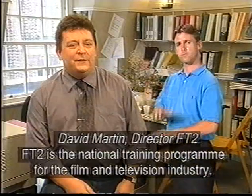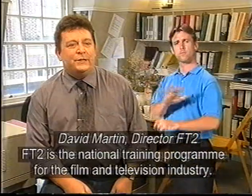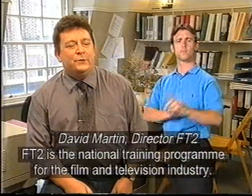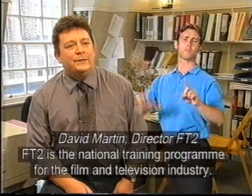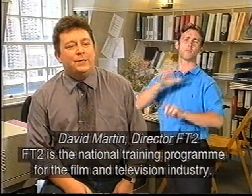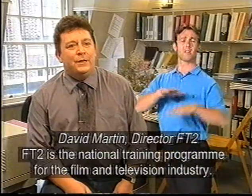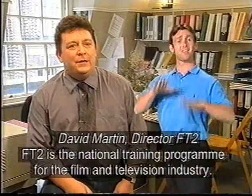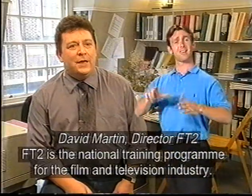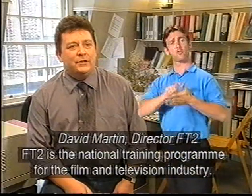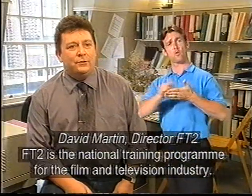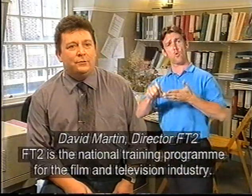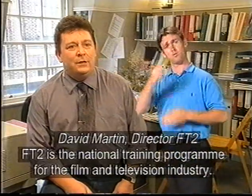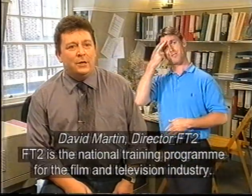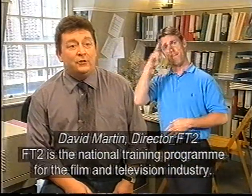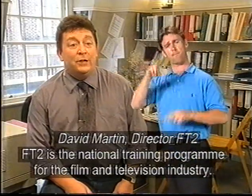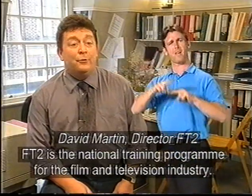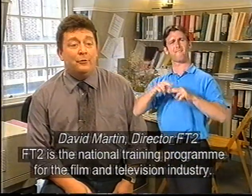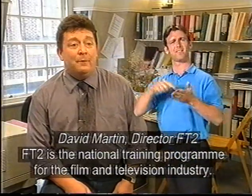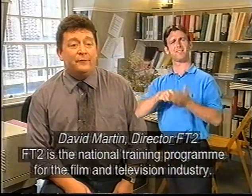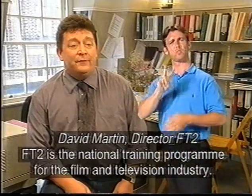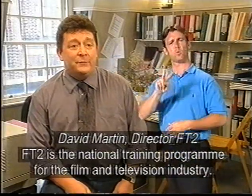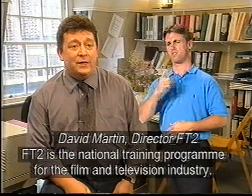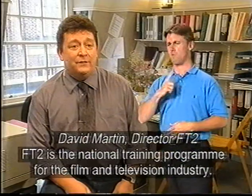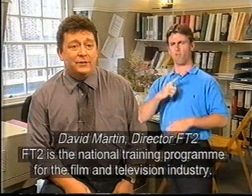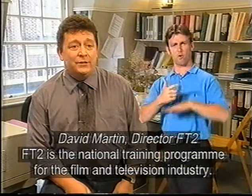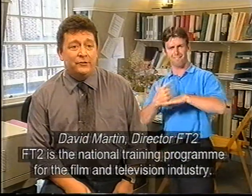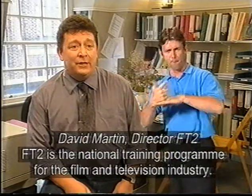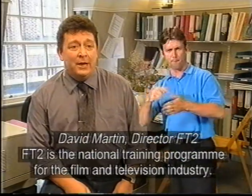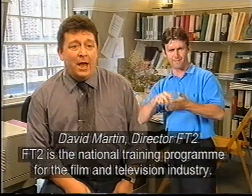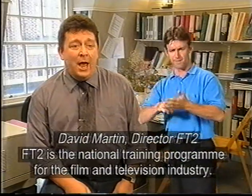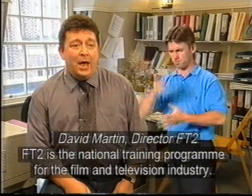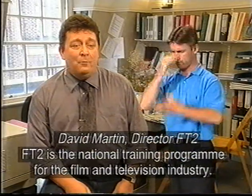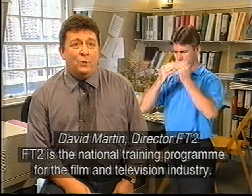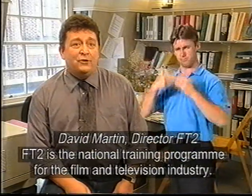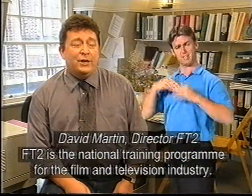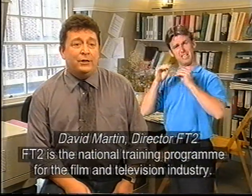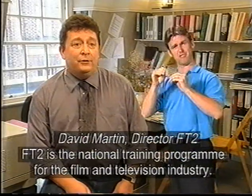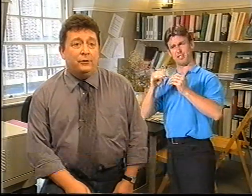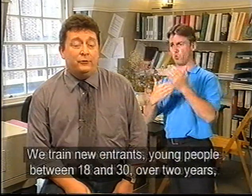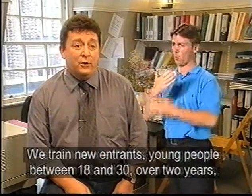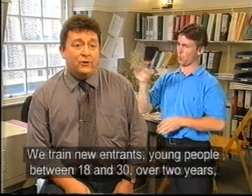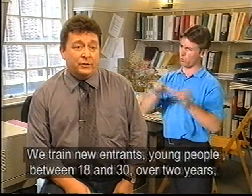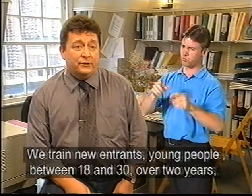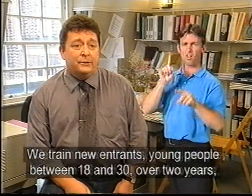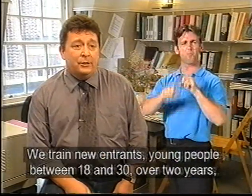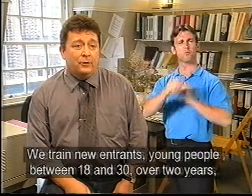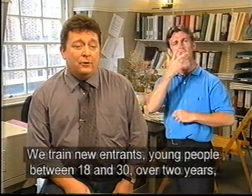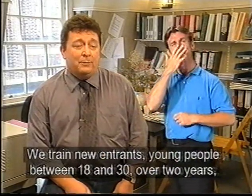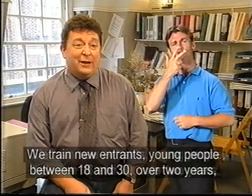FT2 is the national training program for the film and television industry. We train new entrants, who are primarily young